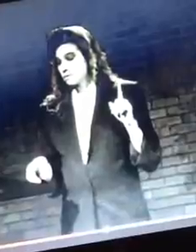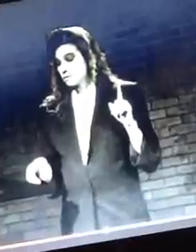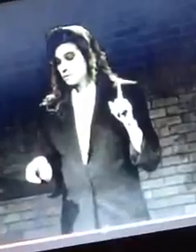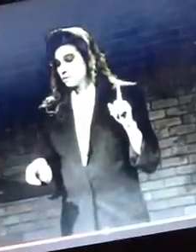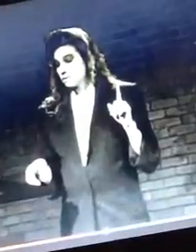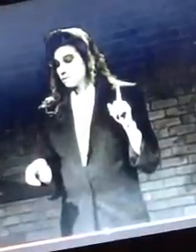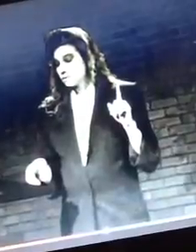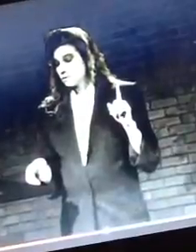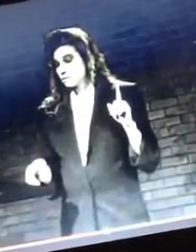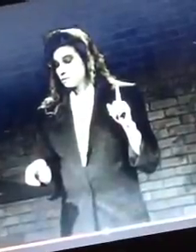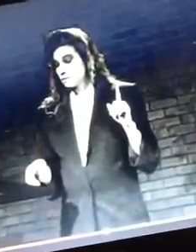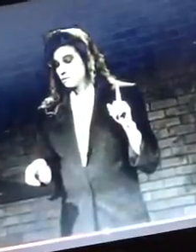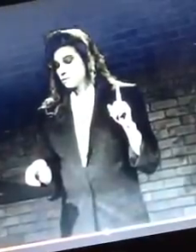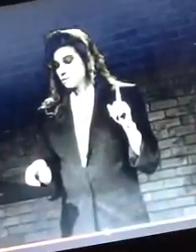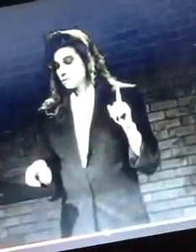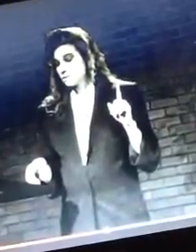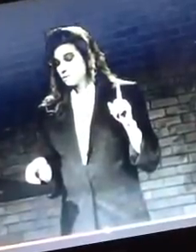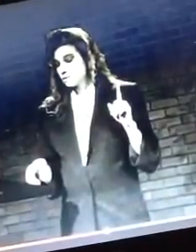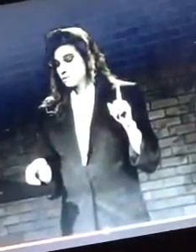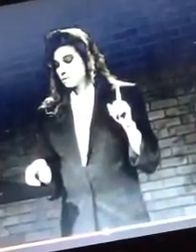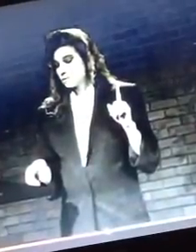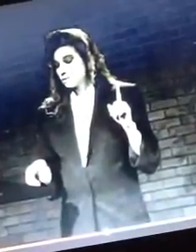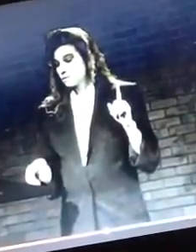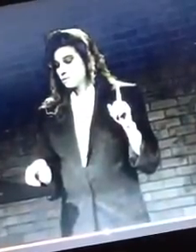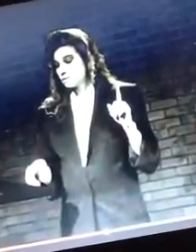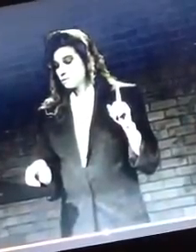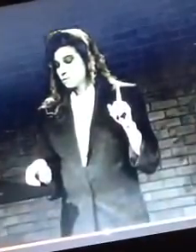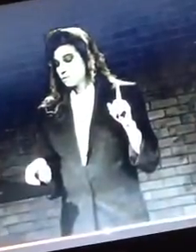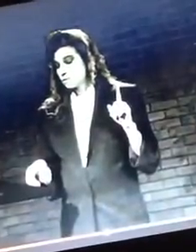If someone has a complaint, they go to the EEOC to complain.